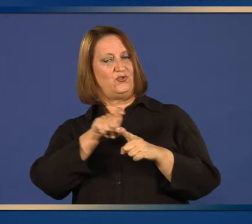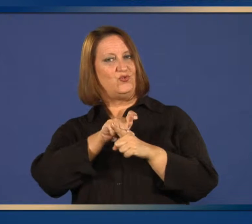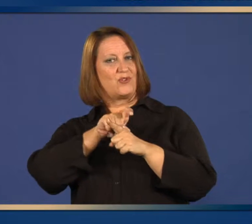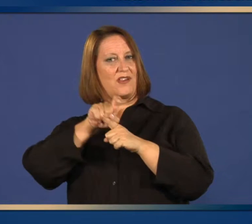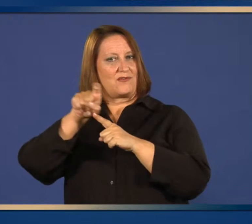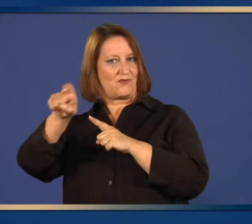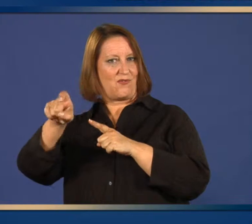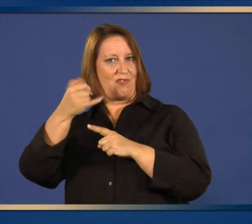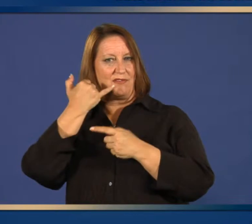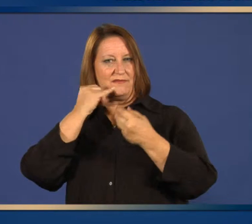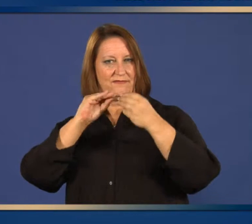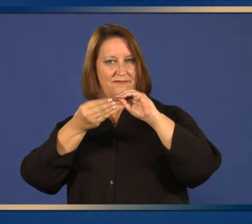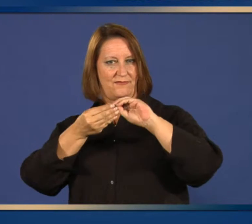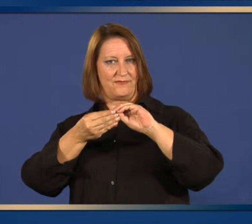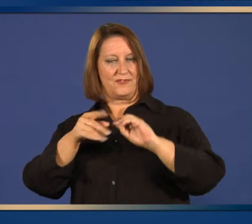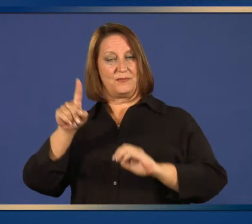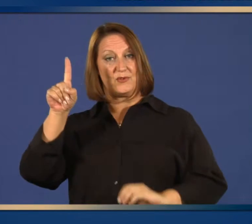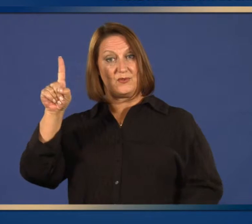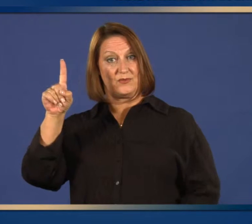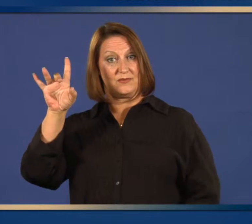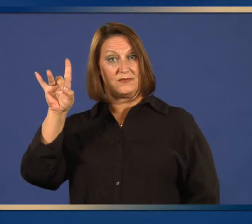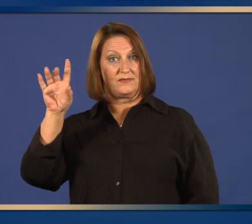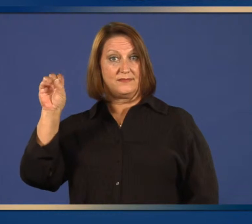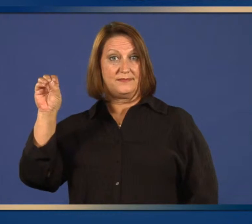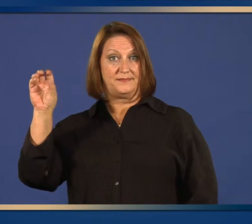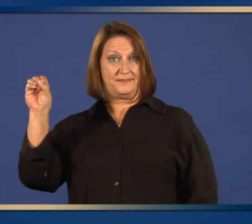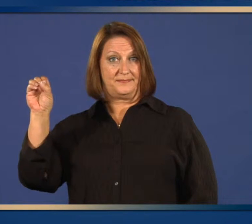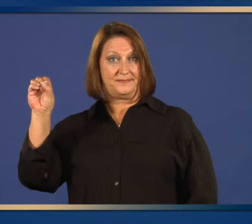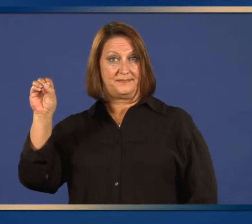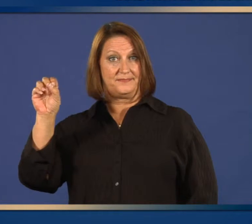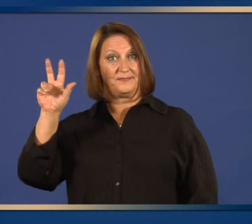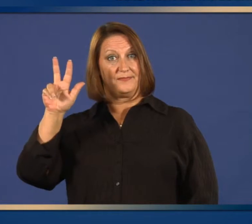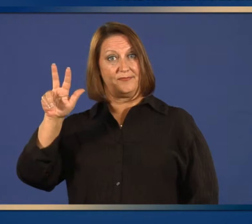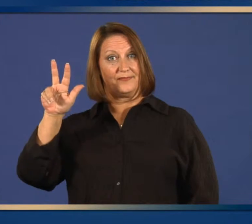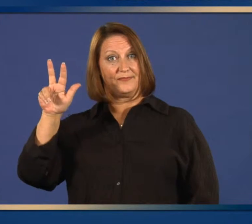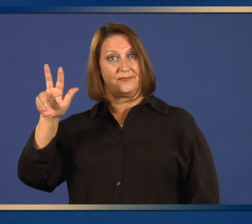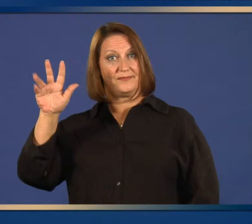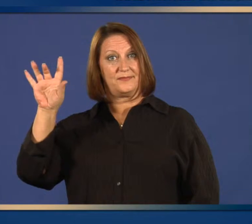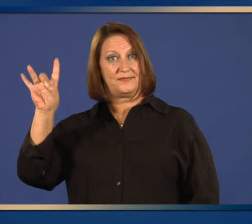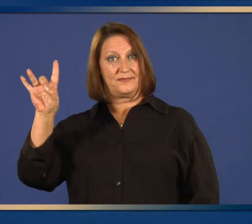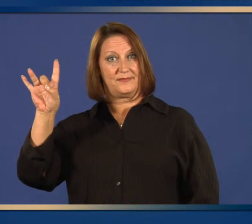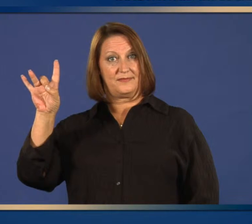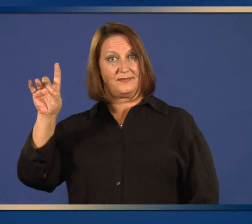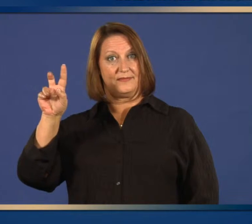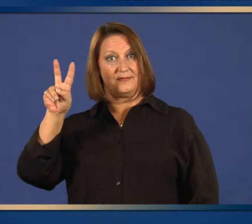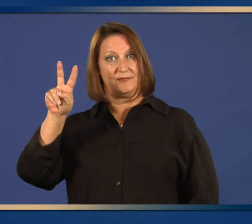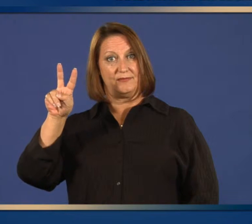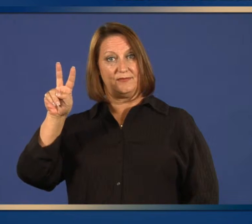claim by calling 1-800-333-3777